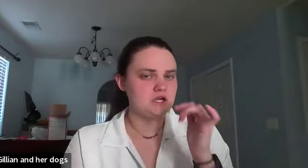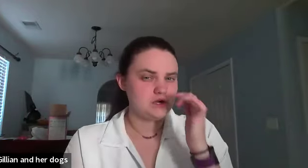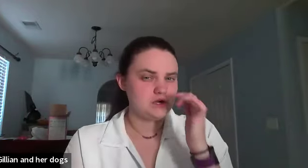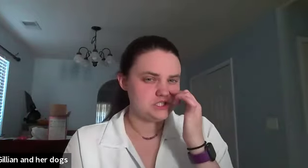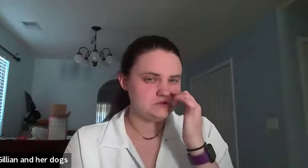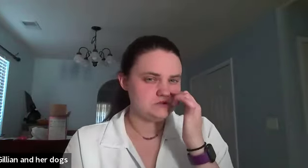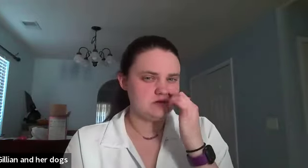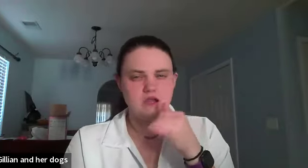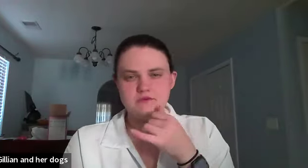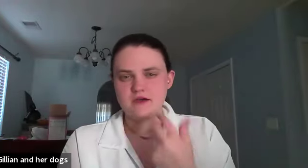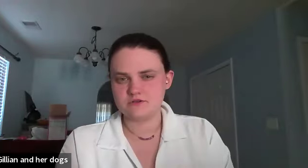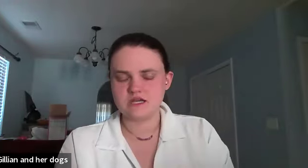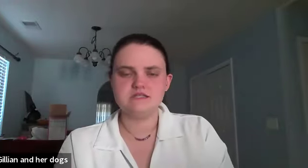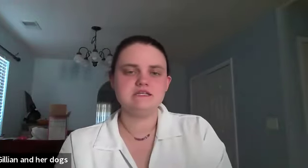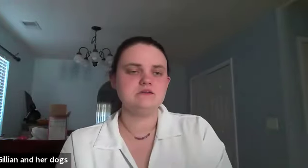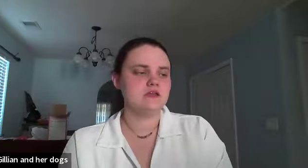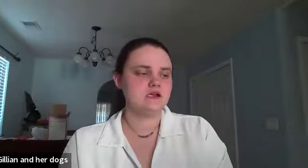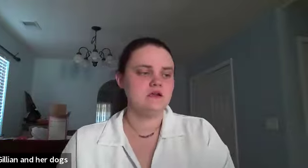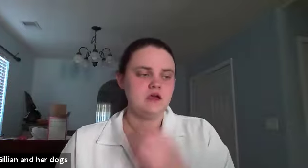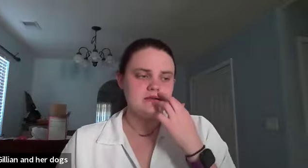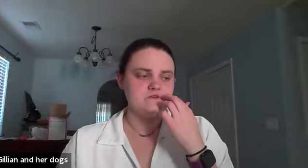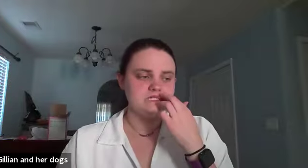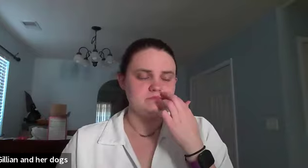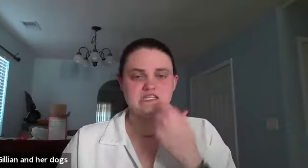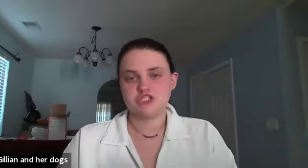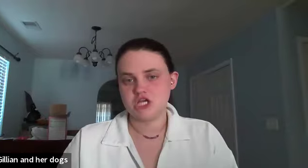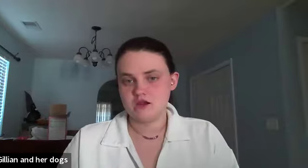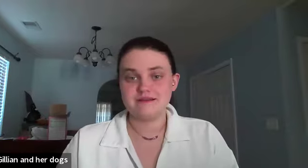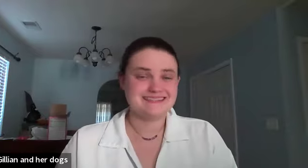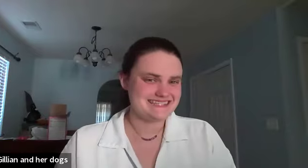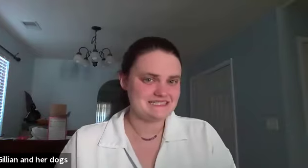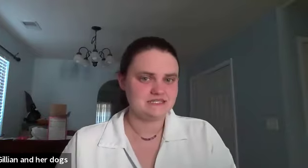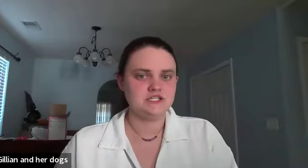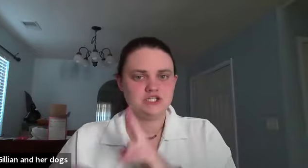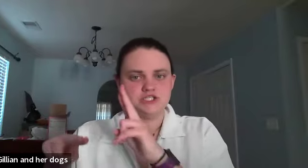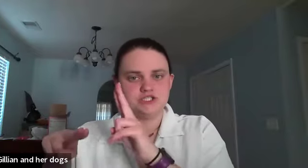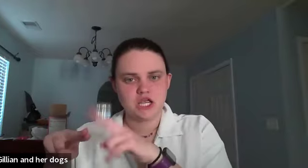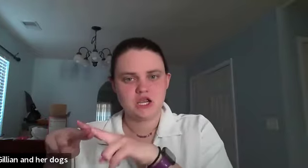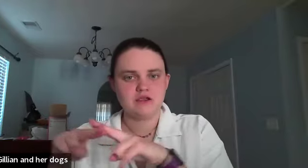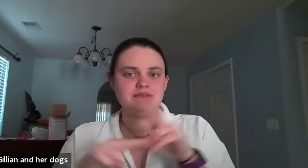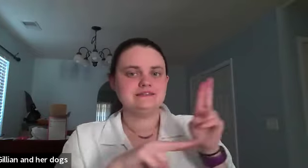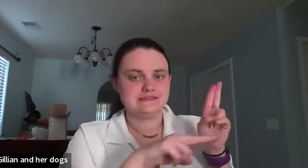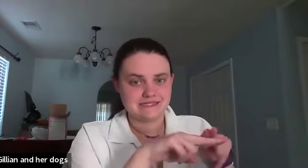common occurrence you will see with a couple of other signs here and there. Another example is like chair and sit, chair,